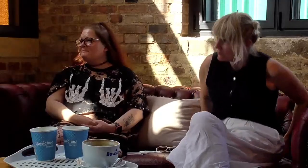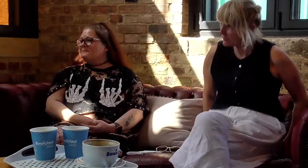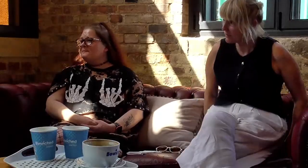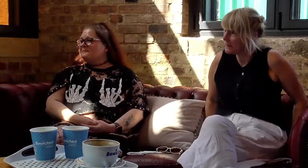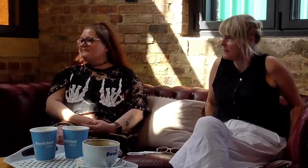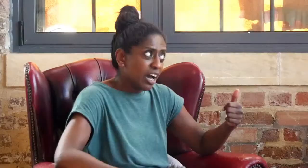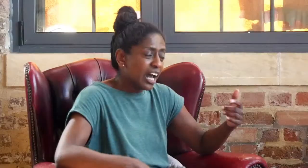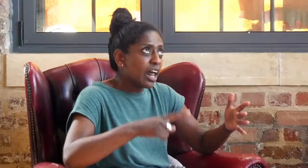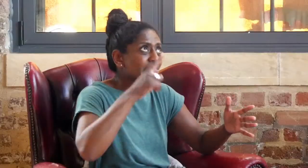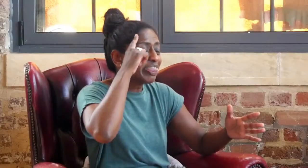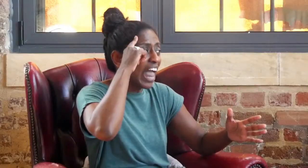I have.